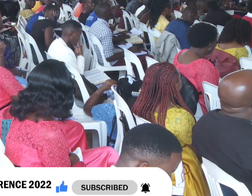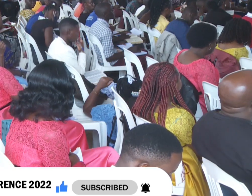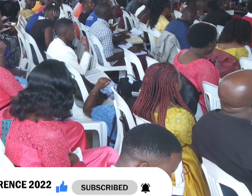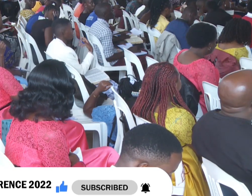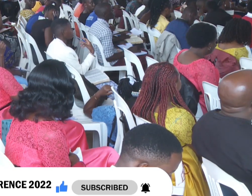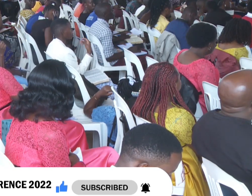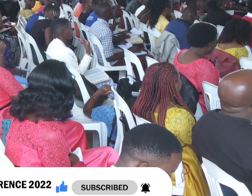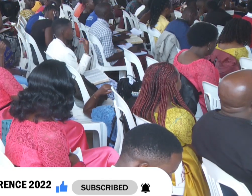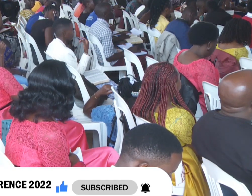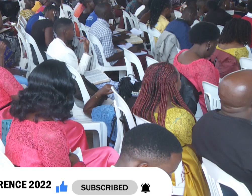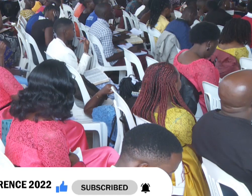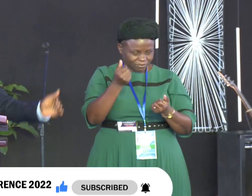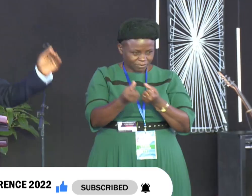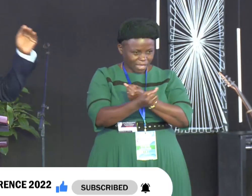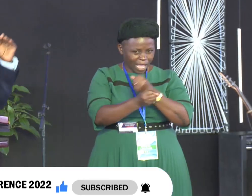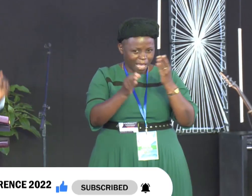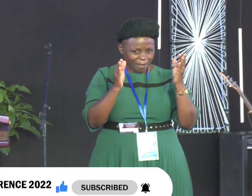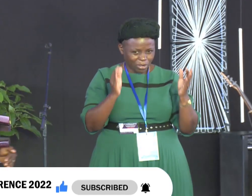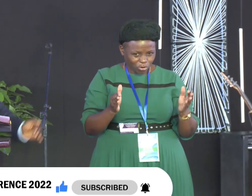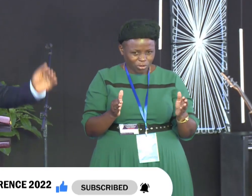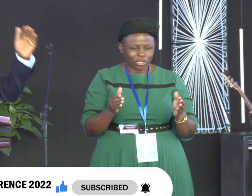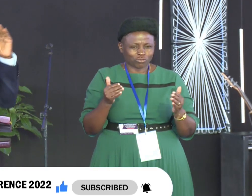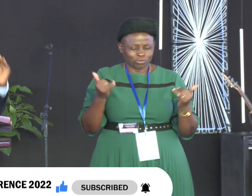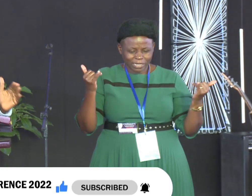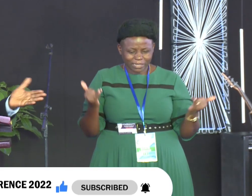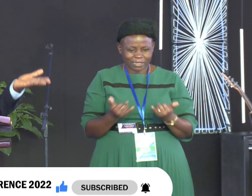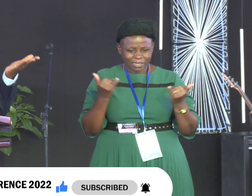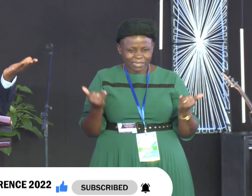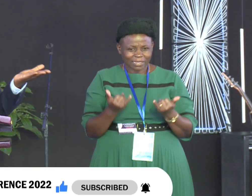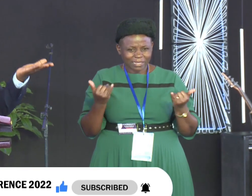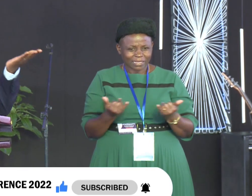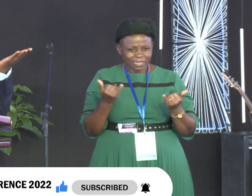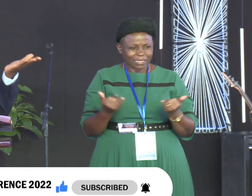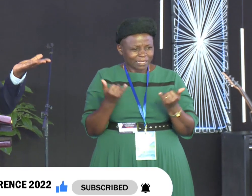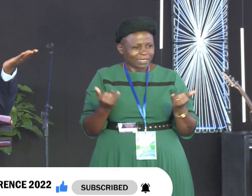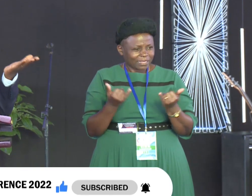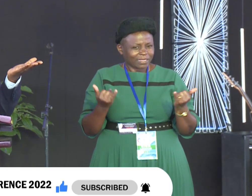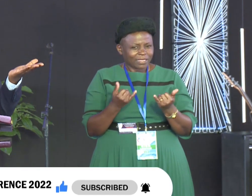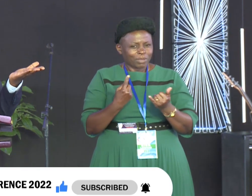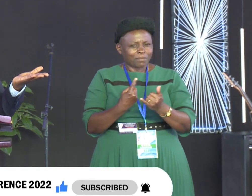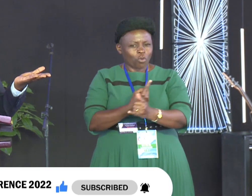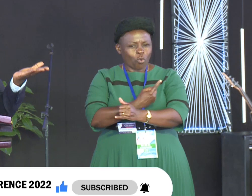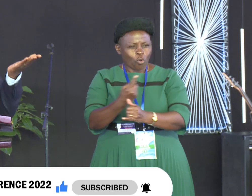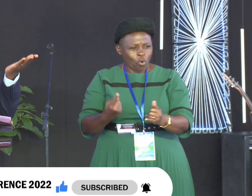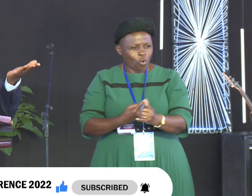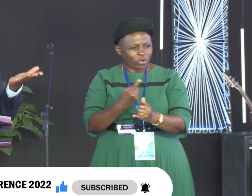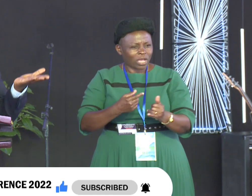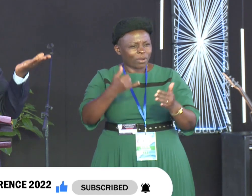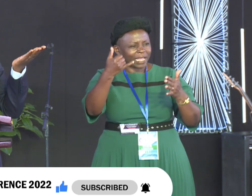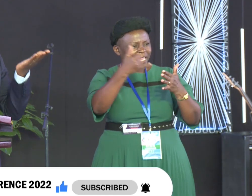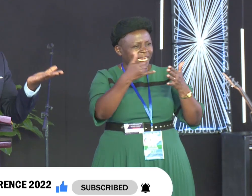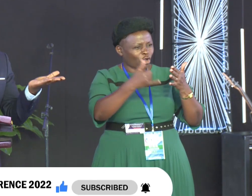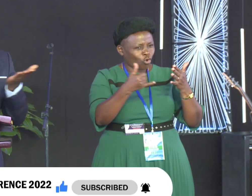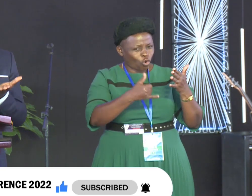Batono nya balokole gosanga. Ngoyinzo kwata na ye mbozi. No containing. Emu sustaining mbozi fanawa. Ngeina content.